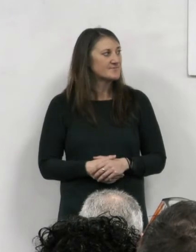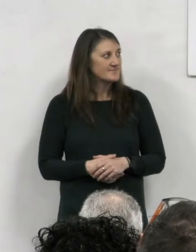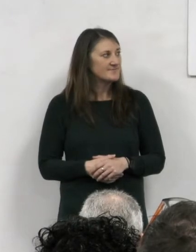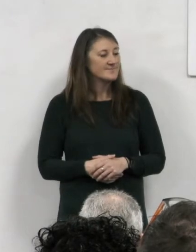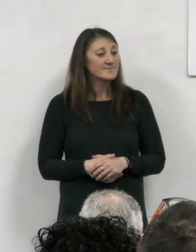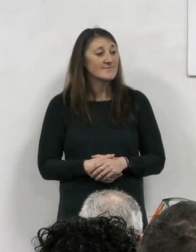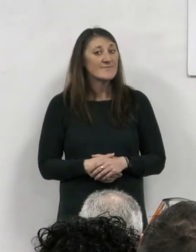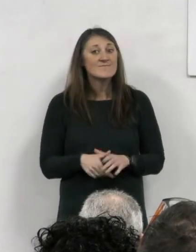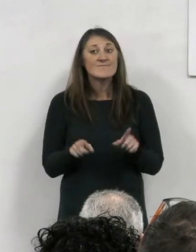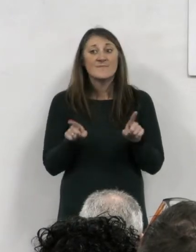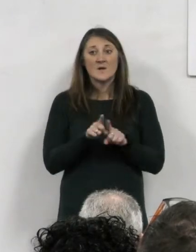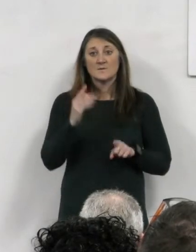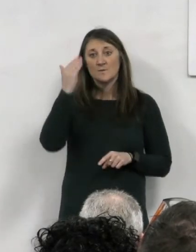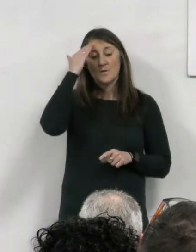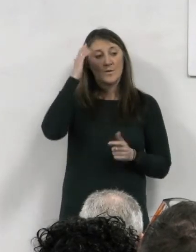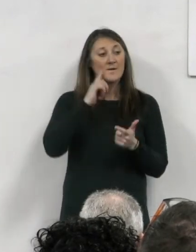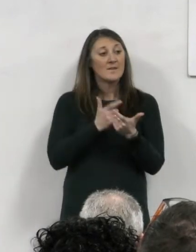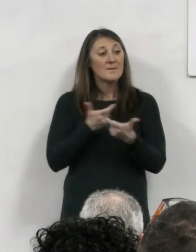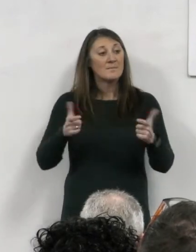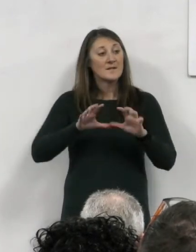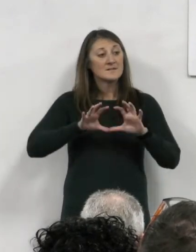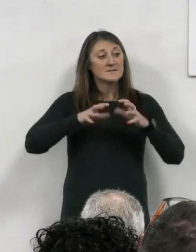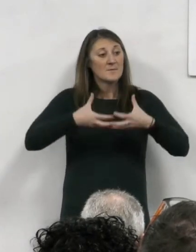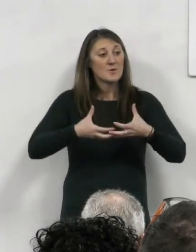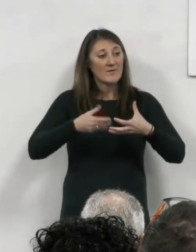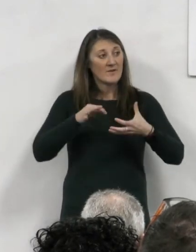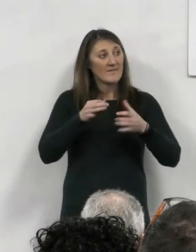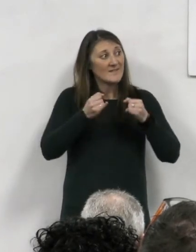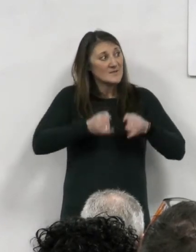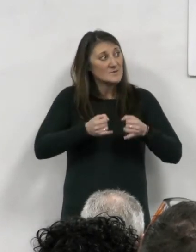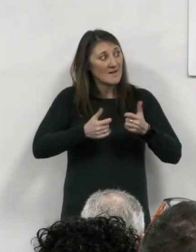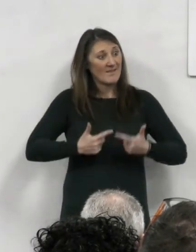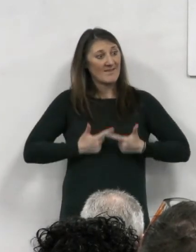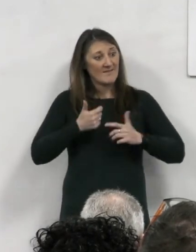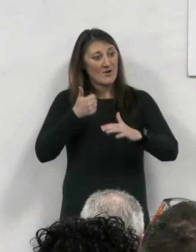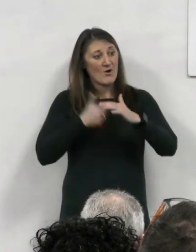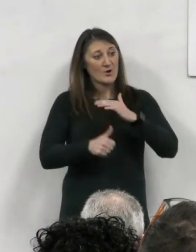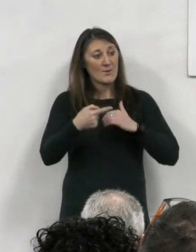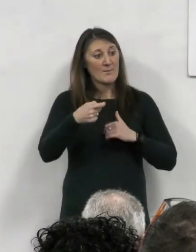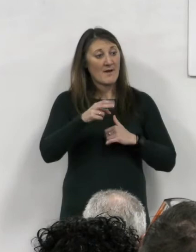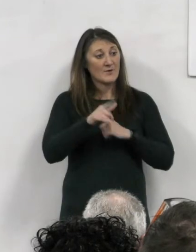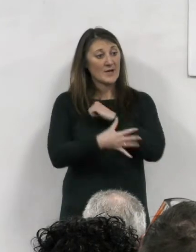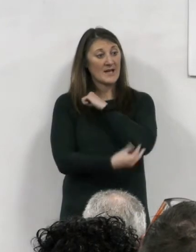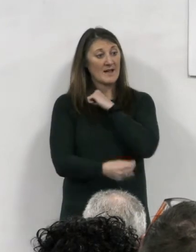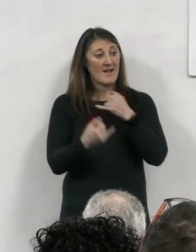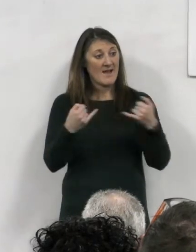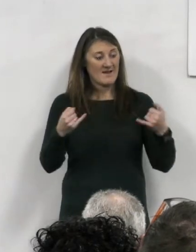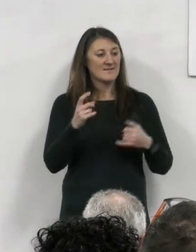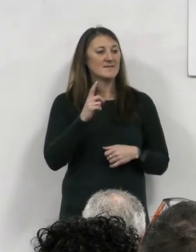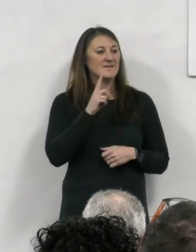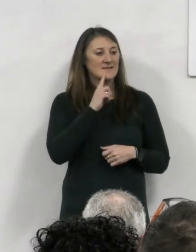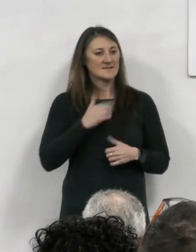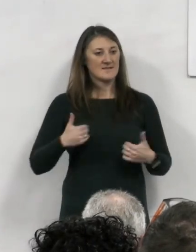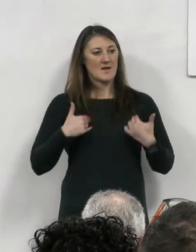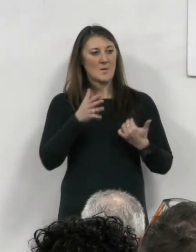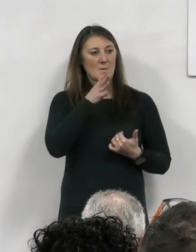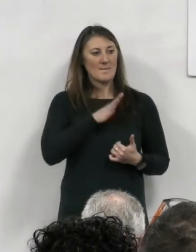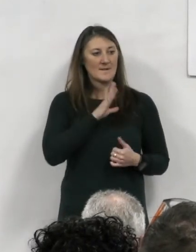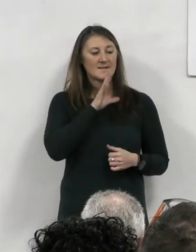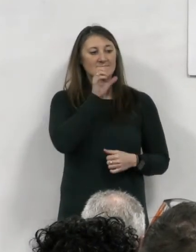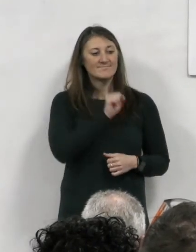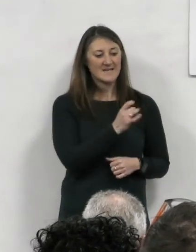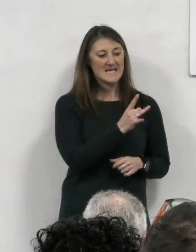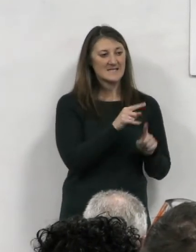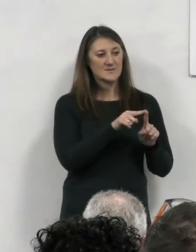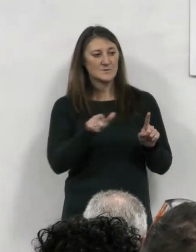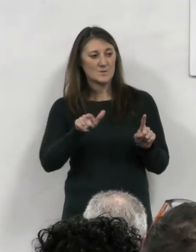We also know that the largest demographic of individuals living under the poverty line in Rochester are young women, ages 18 to